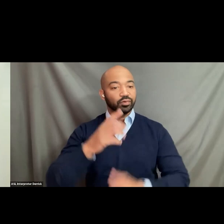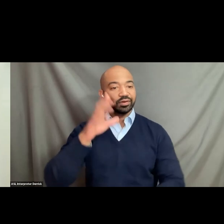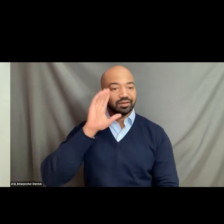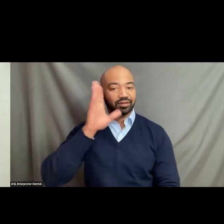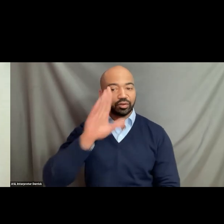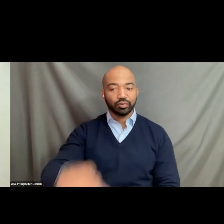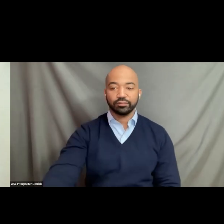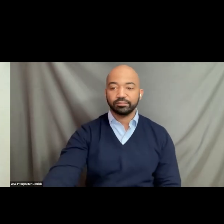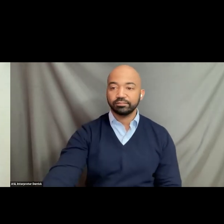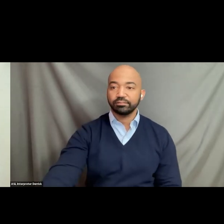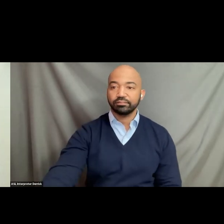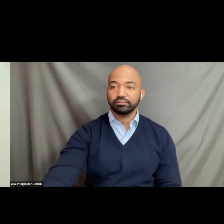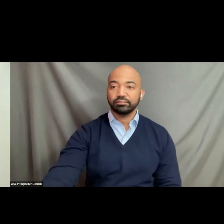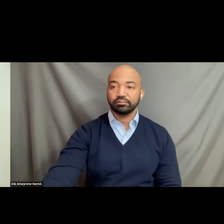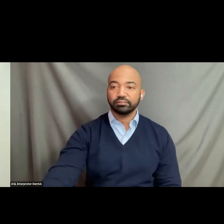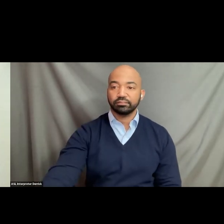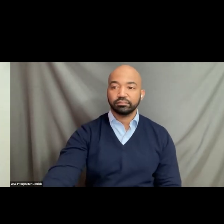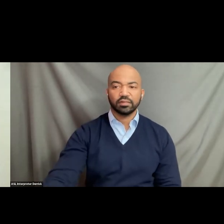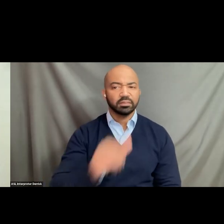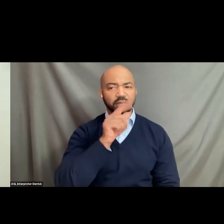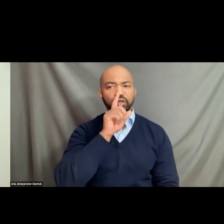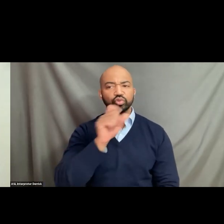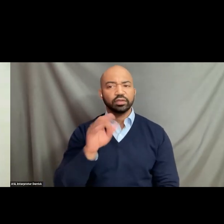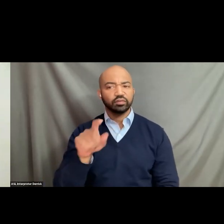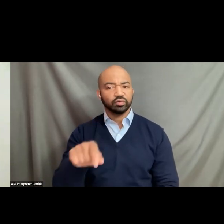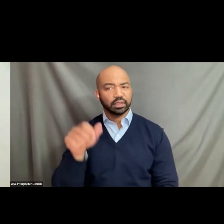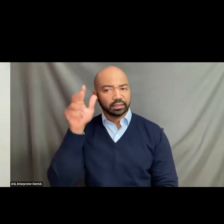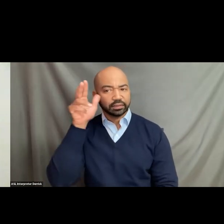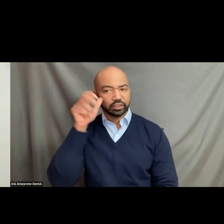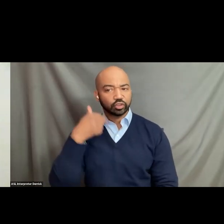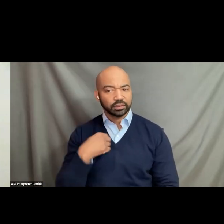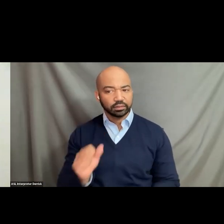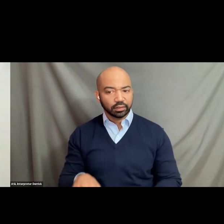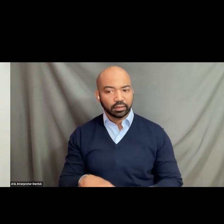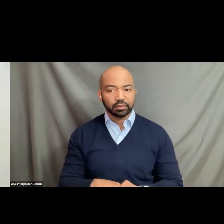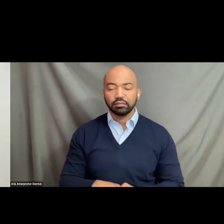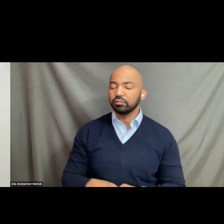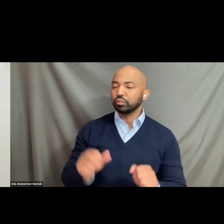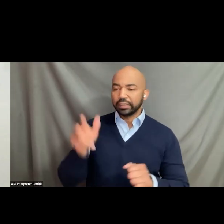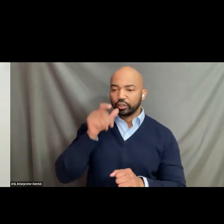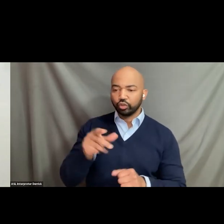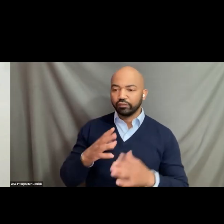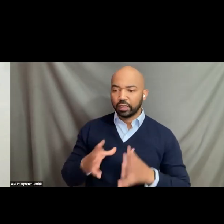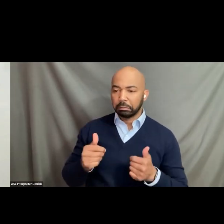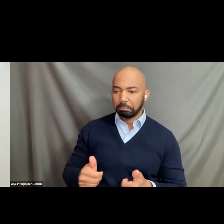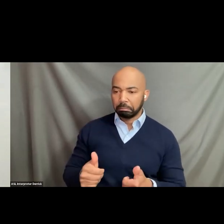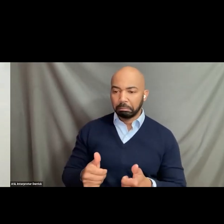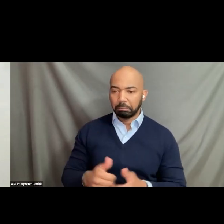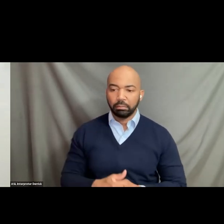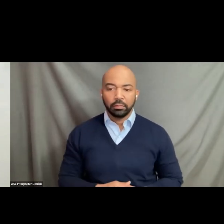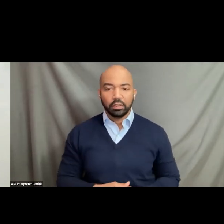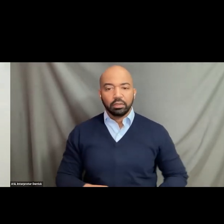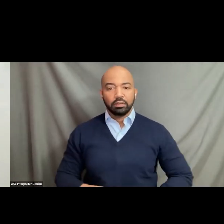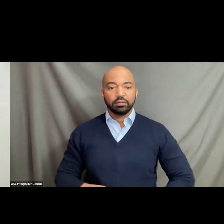Hello, I don't know if you can hear me. Yeah, we can hear you fine. Okay, I had shared